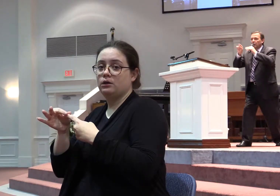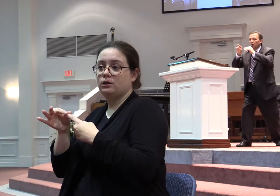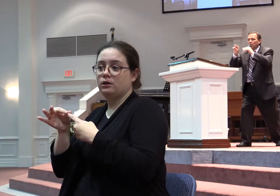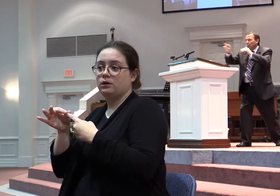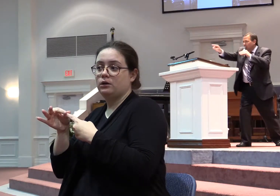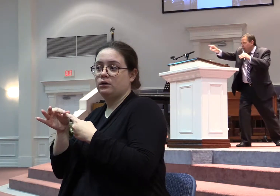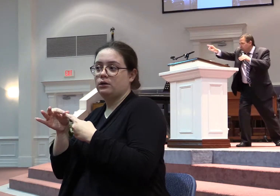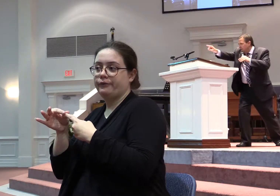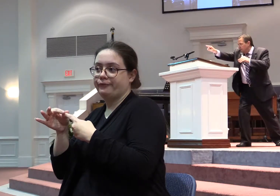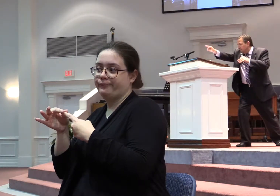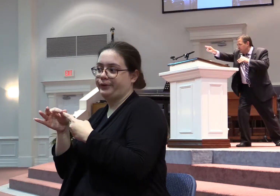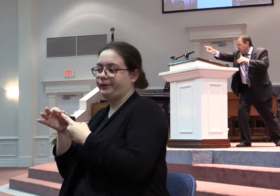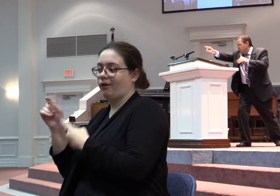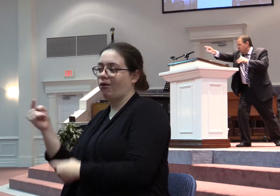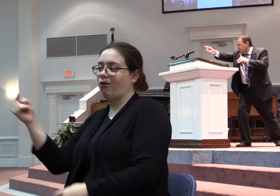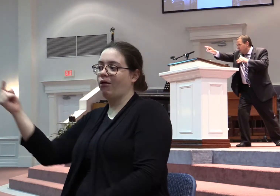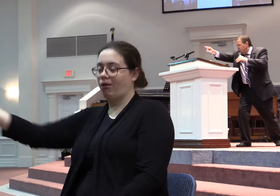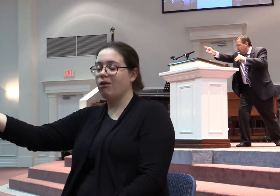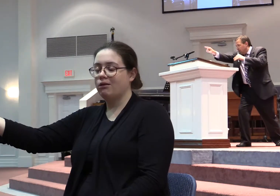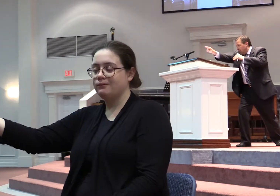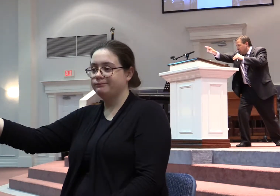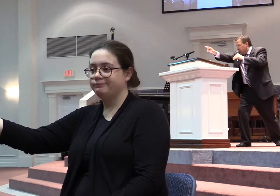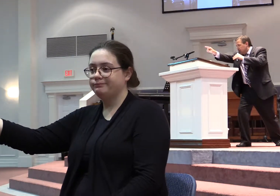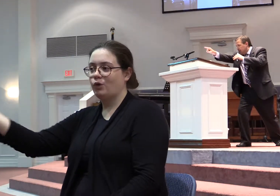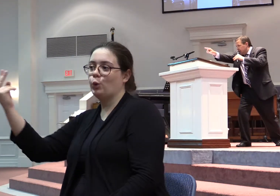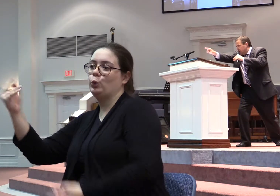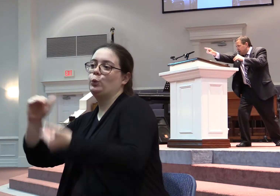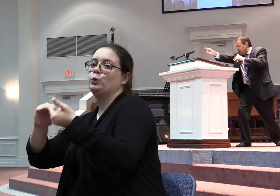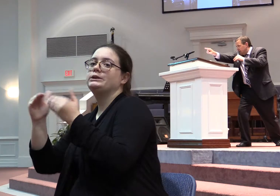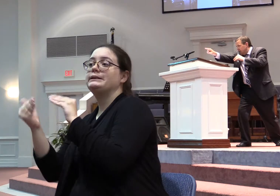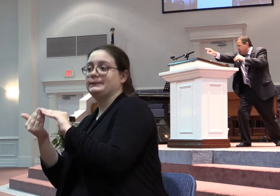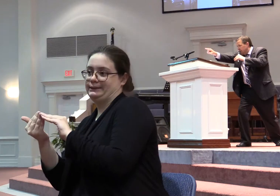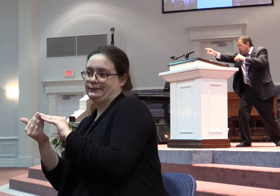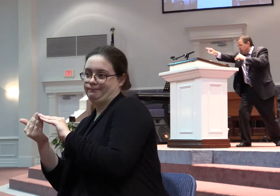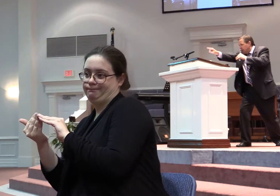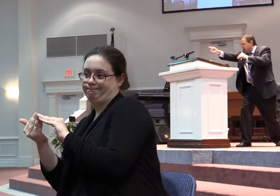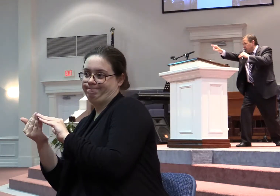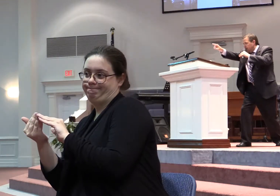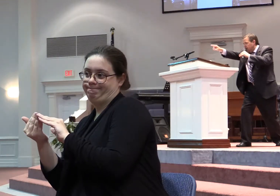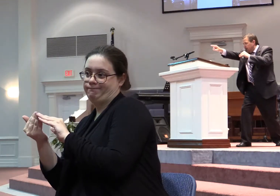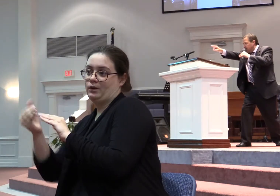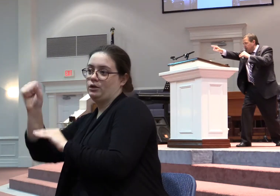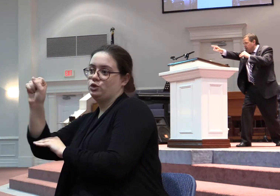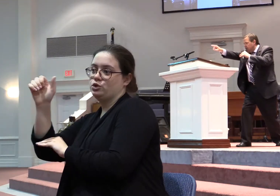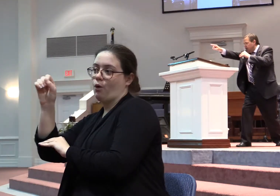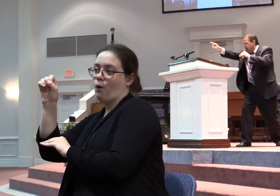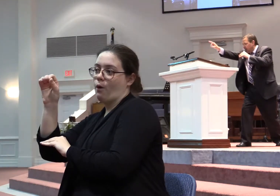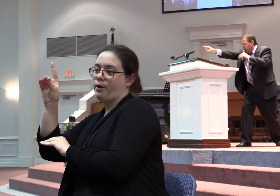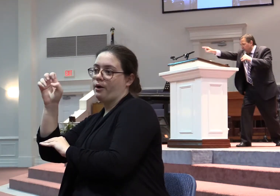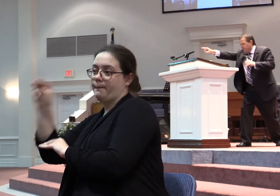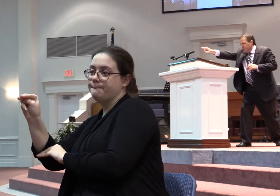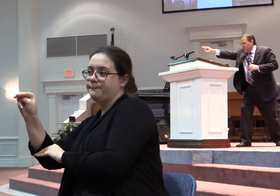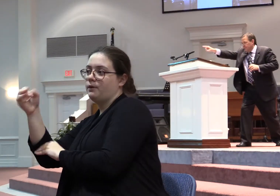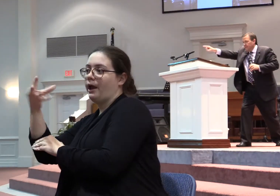down the road, right, there were two cities named Sodom and